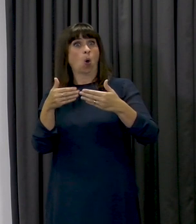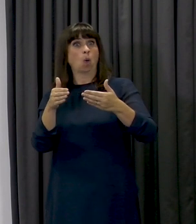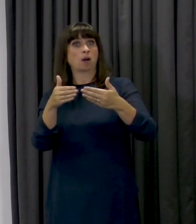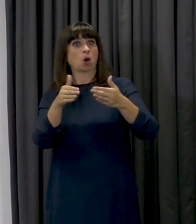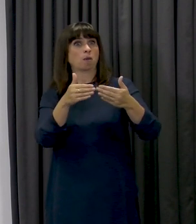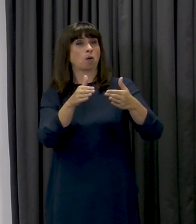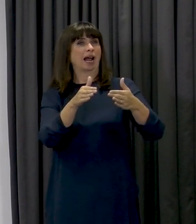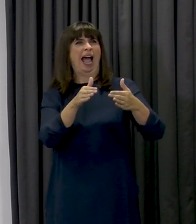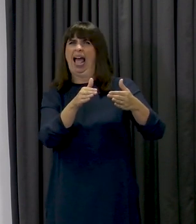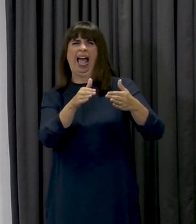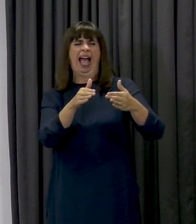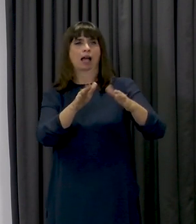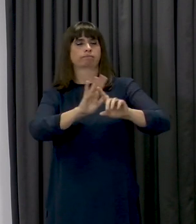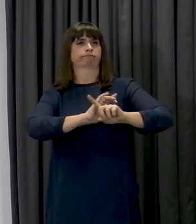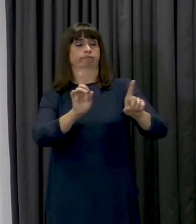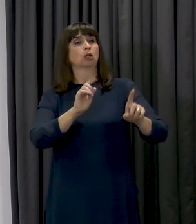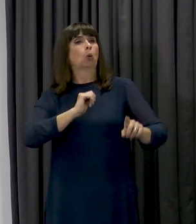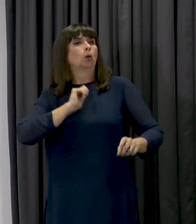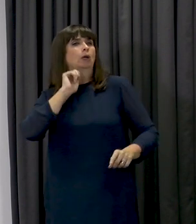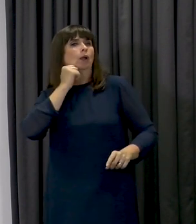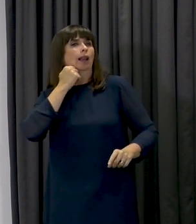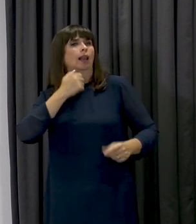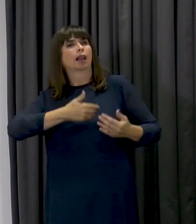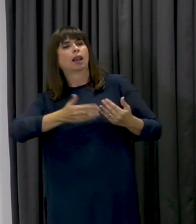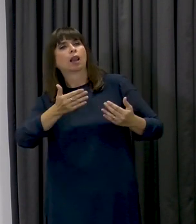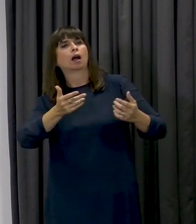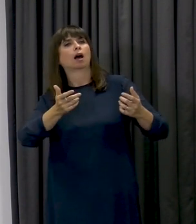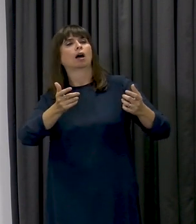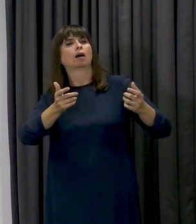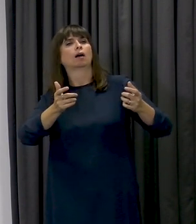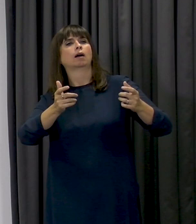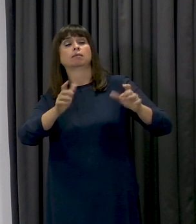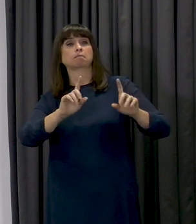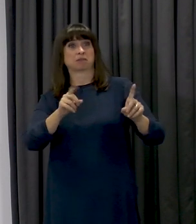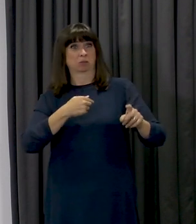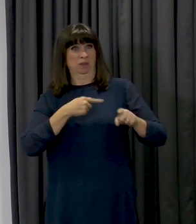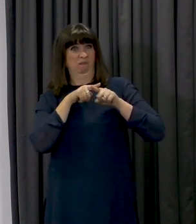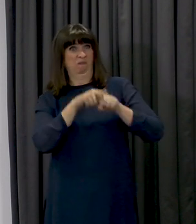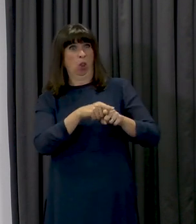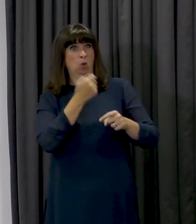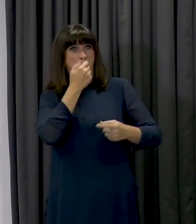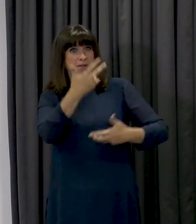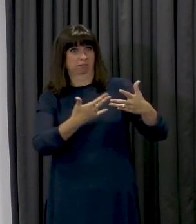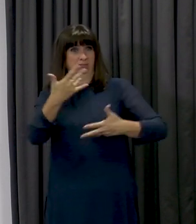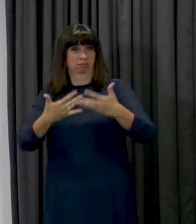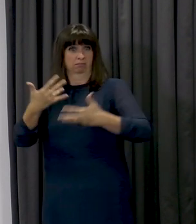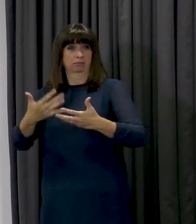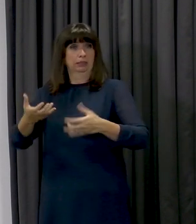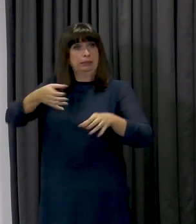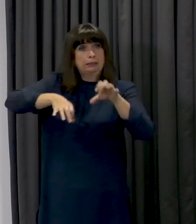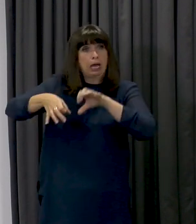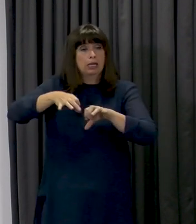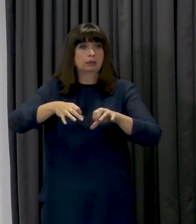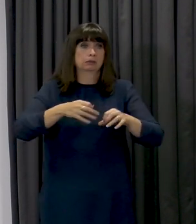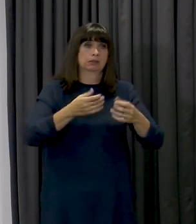risk, then of course we would take a different course of action. But we will rely on the scientific evidence. It's why